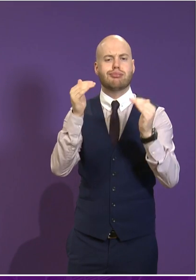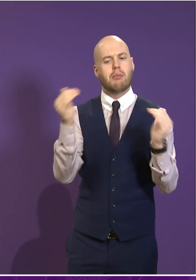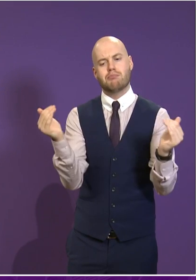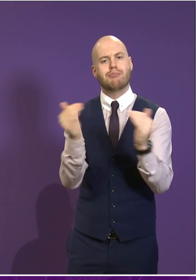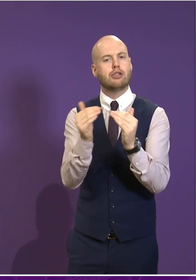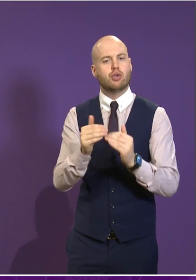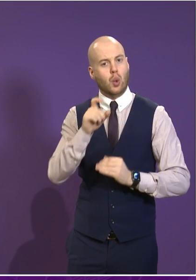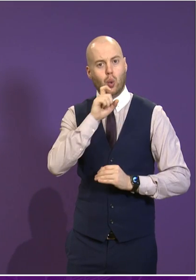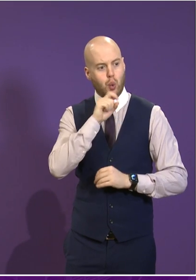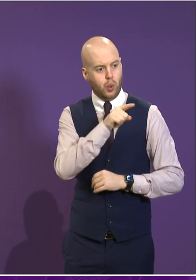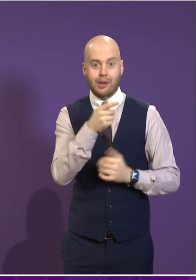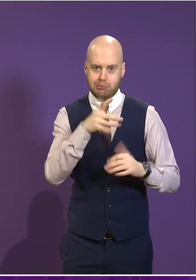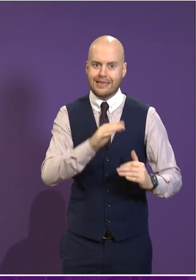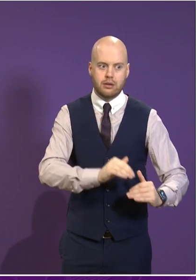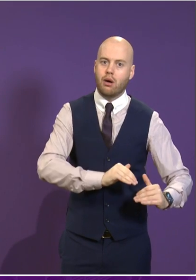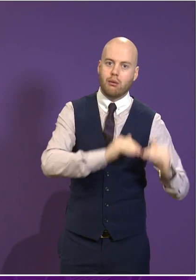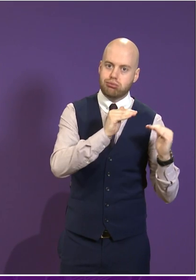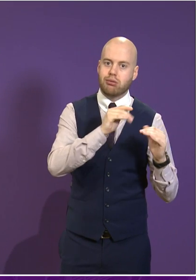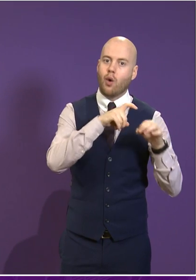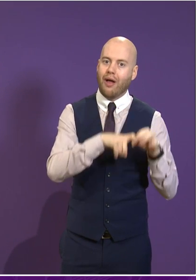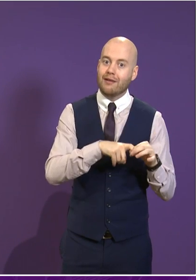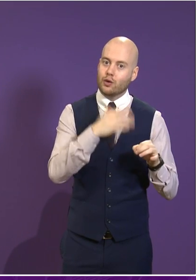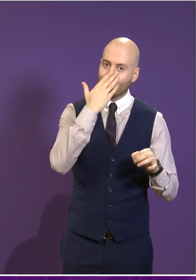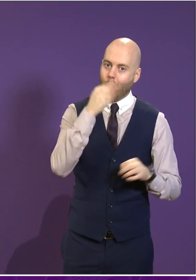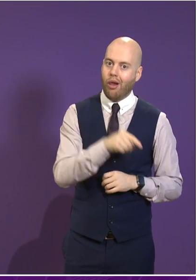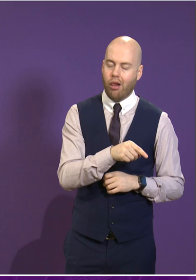from a different type of school. So what